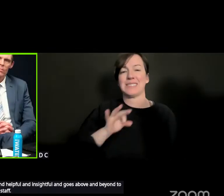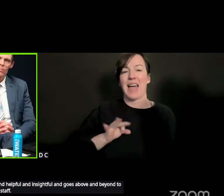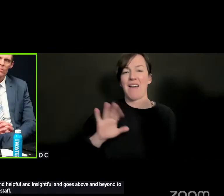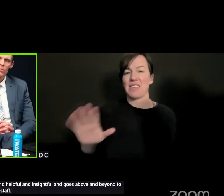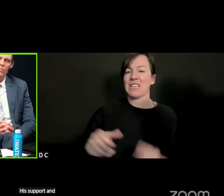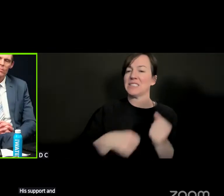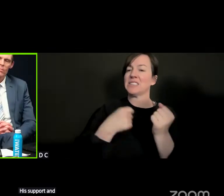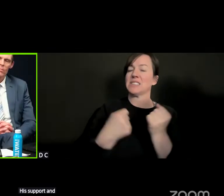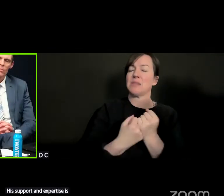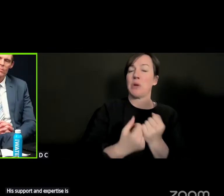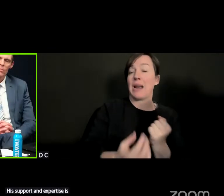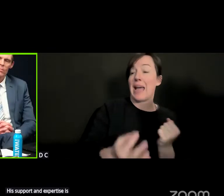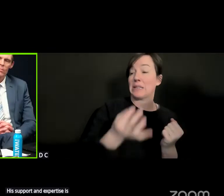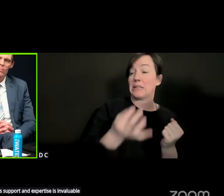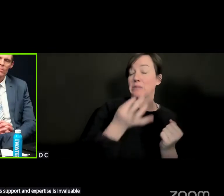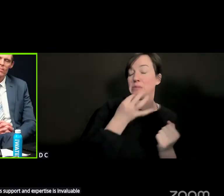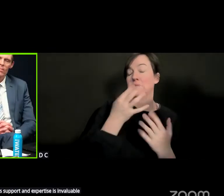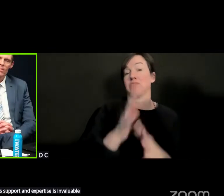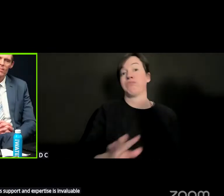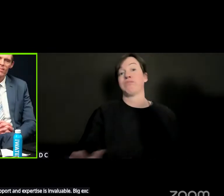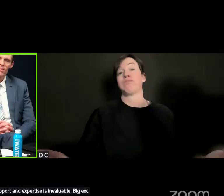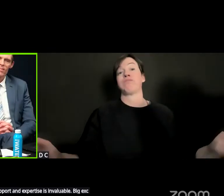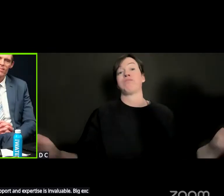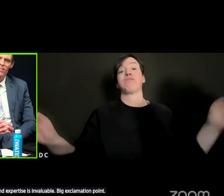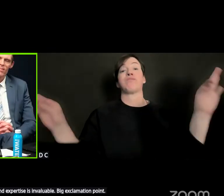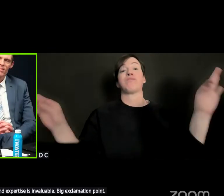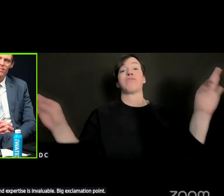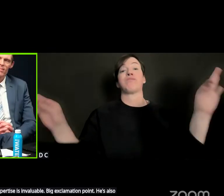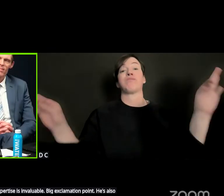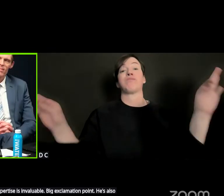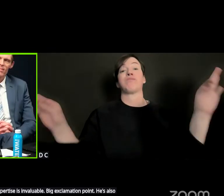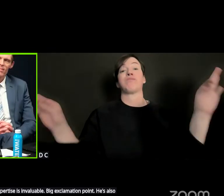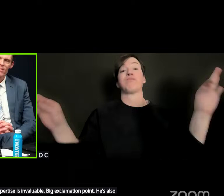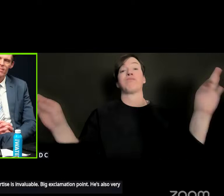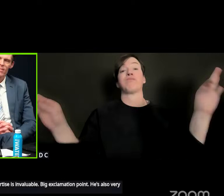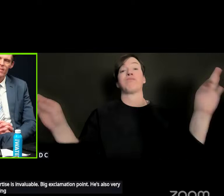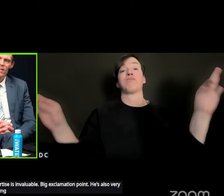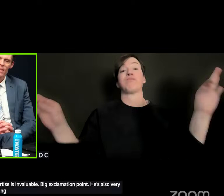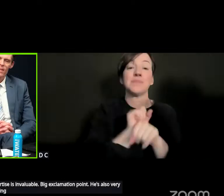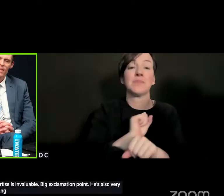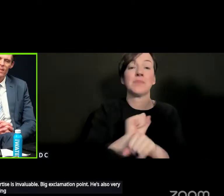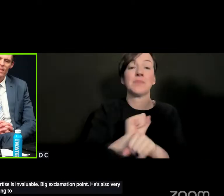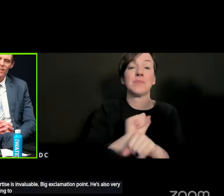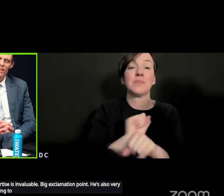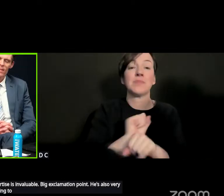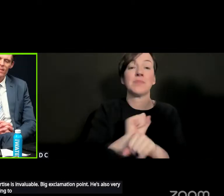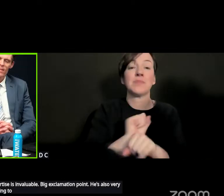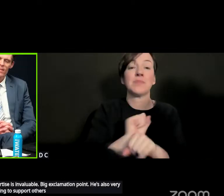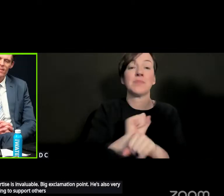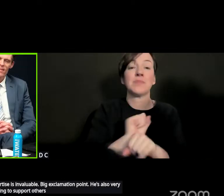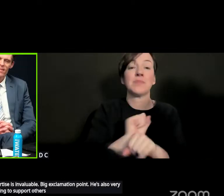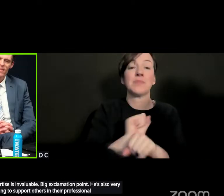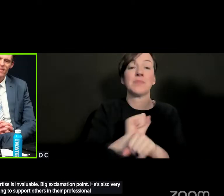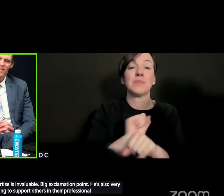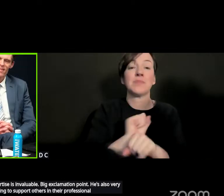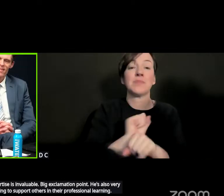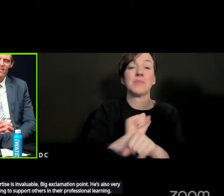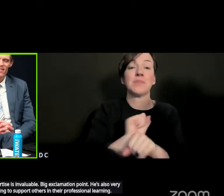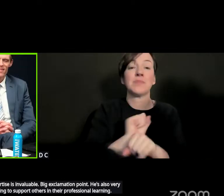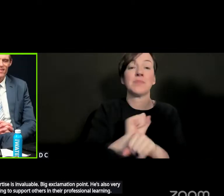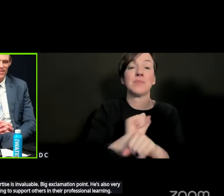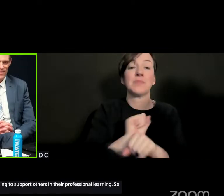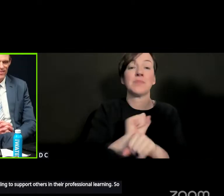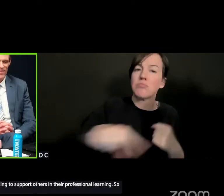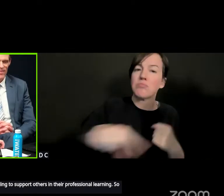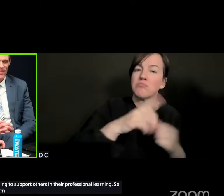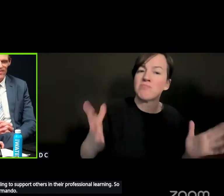is invaluable, big exclamation point. He's also very collaborative and willing to support others in their professional learning. So congratulations to